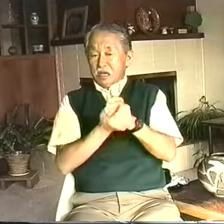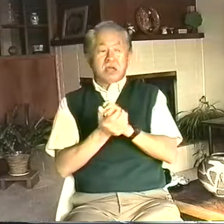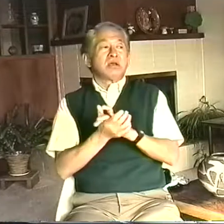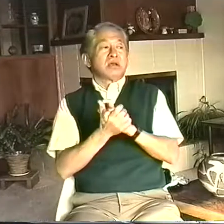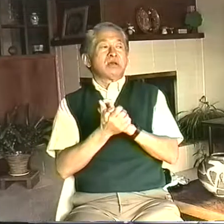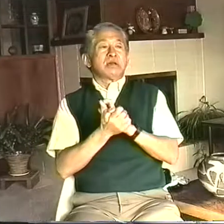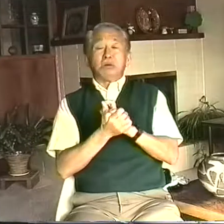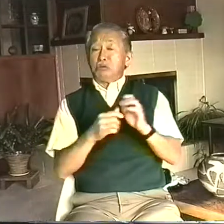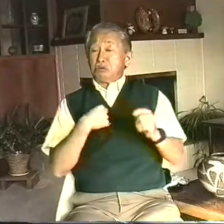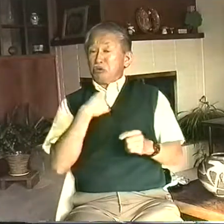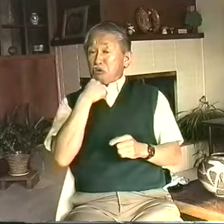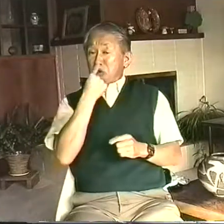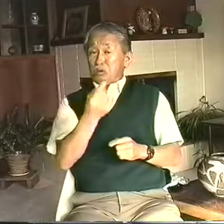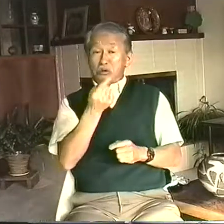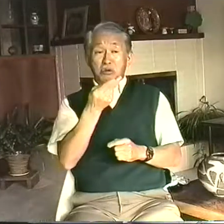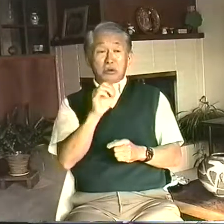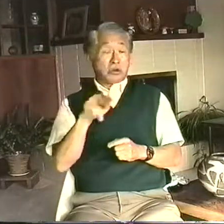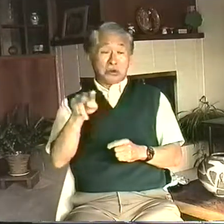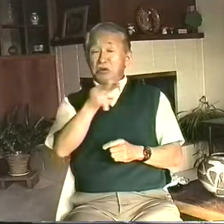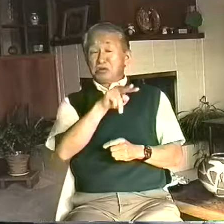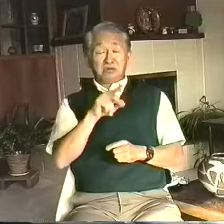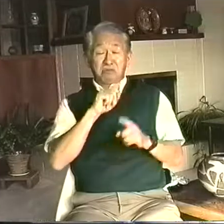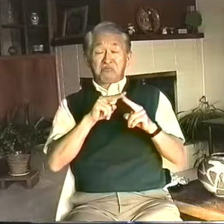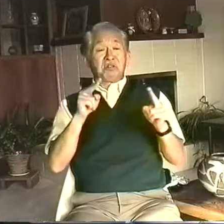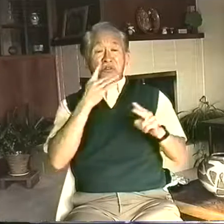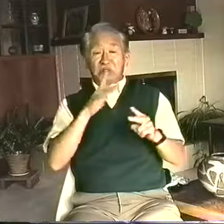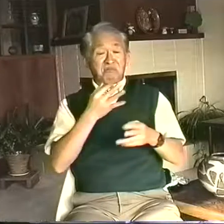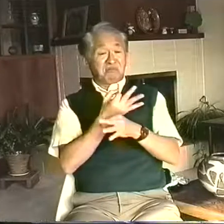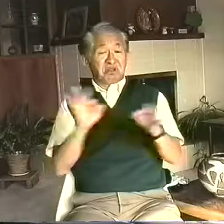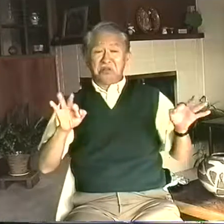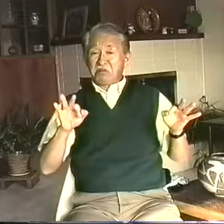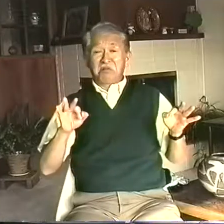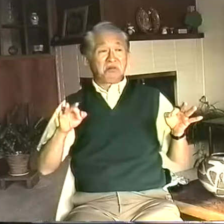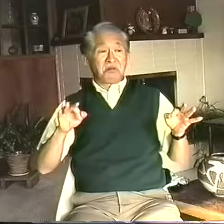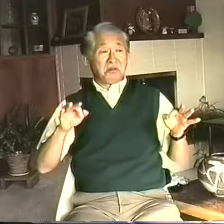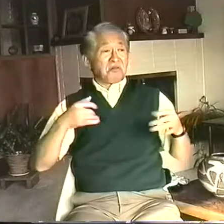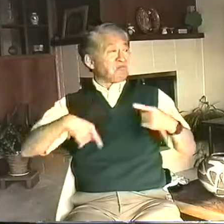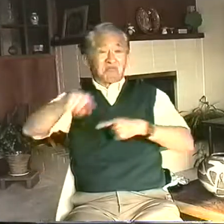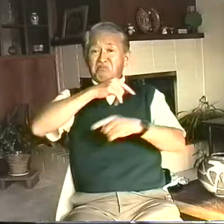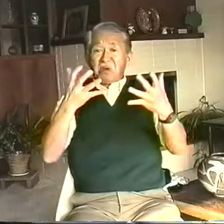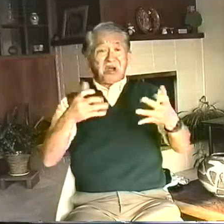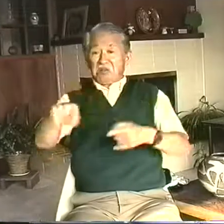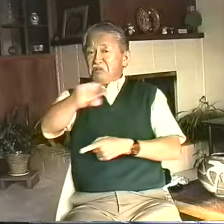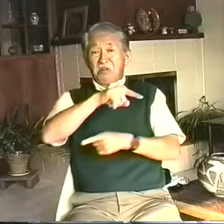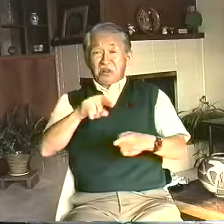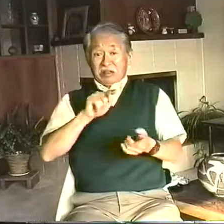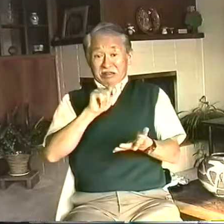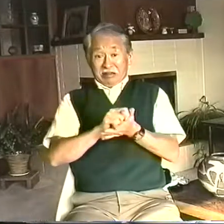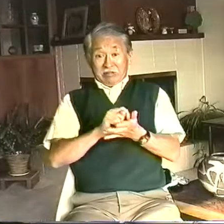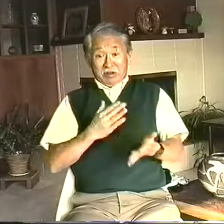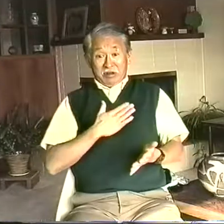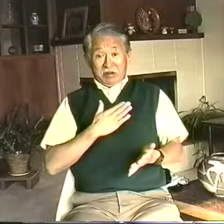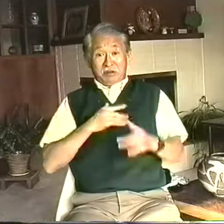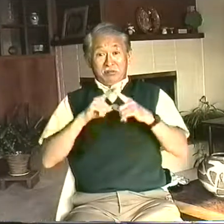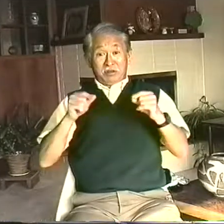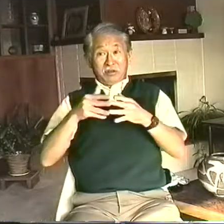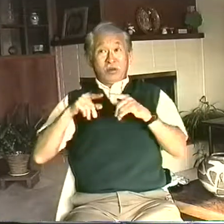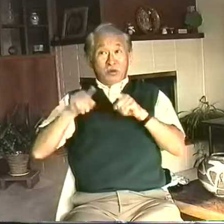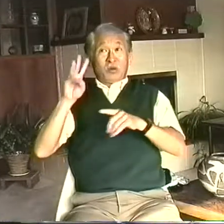students had gotten quite a bit of taunting from other students, and so they came to me seeking advice. And I said, "You're lucky, you are at least free. During World War